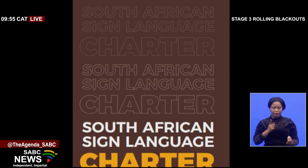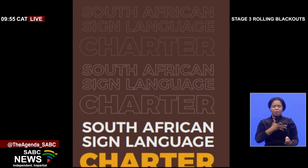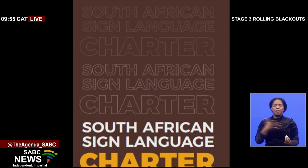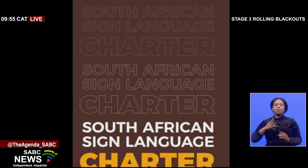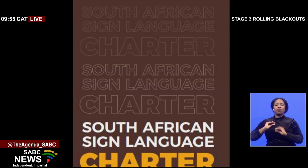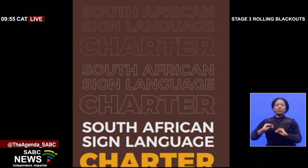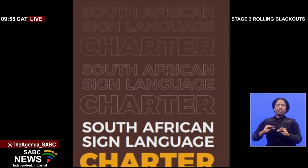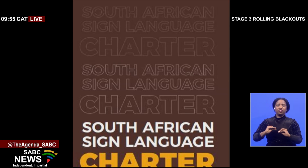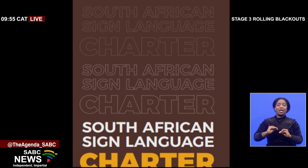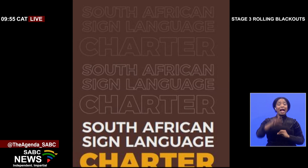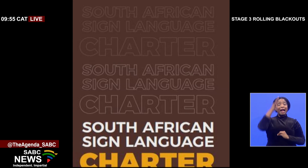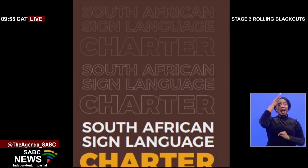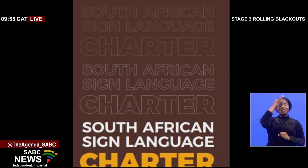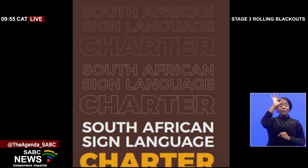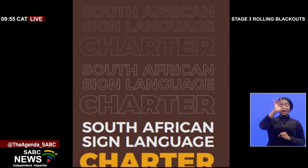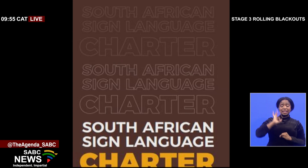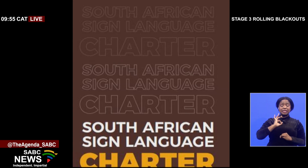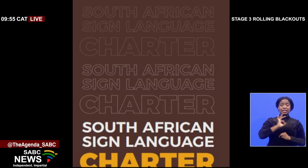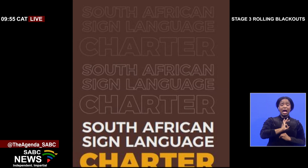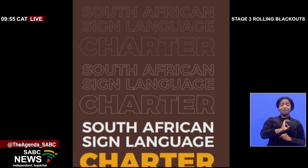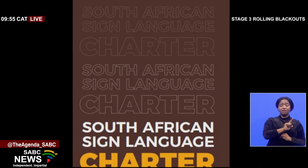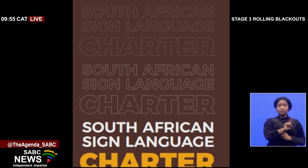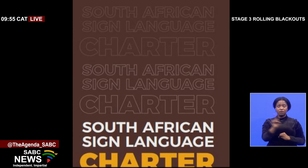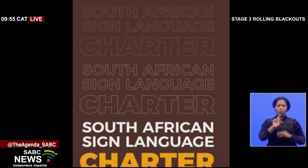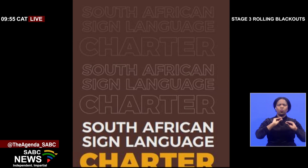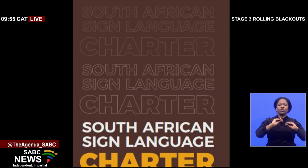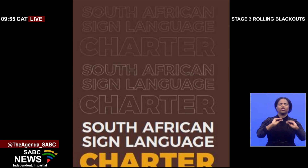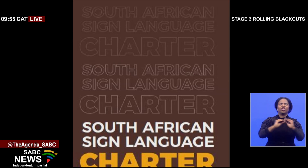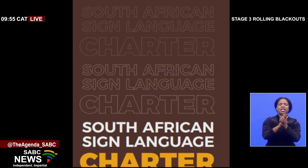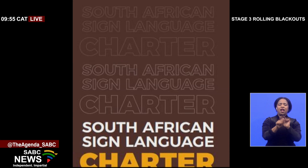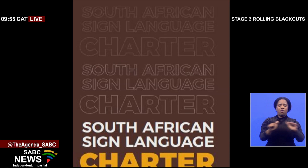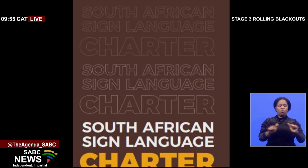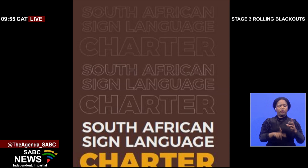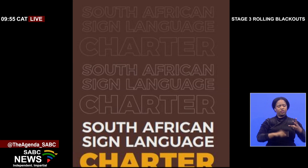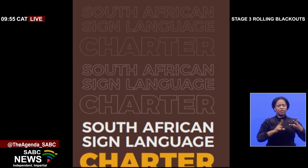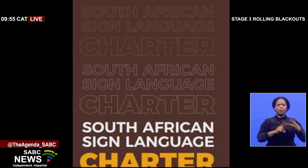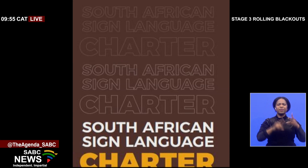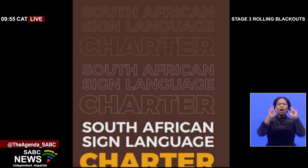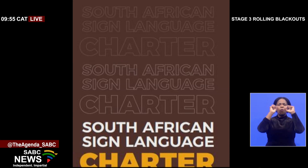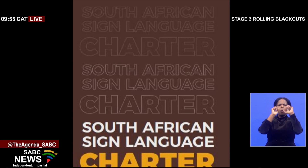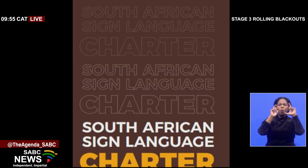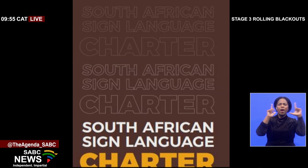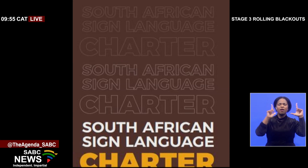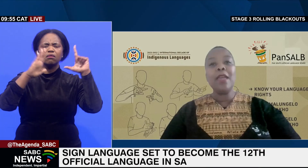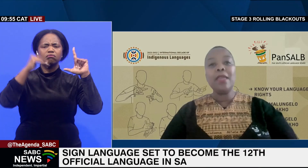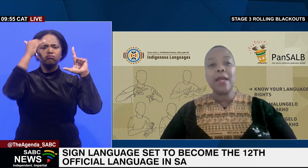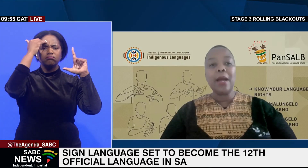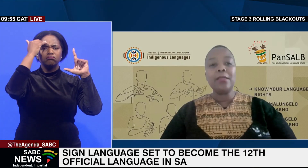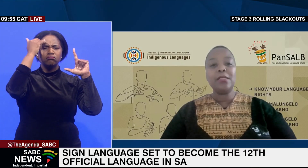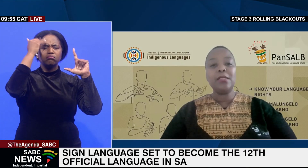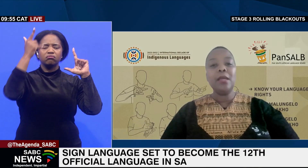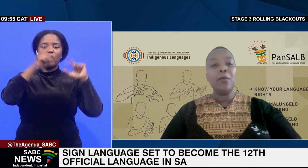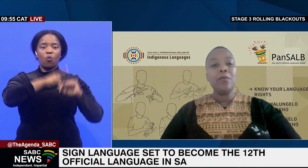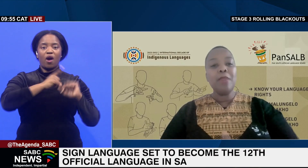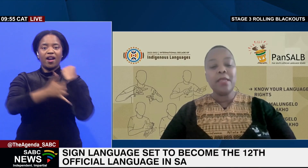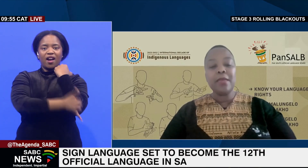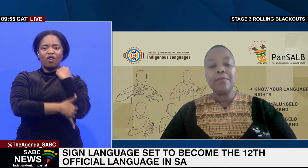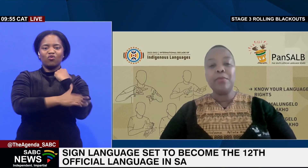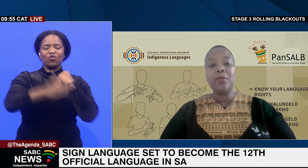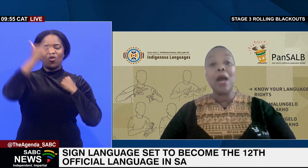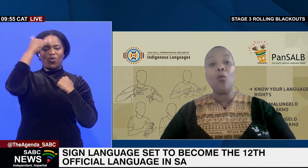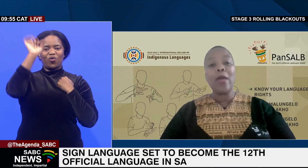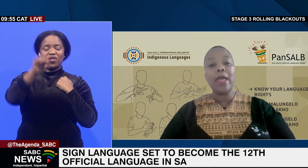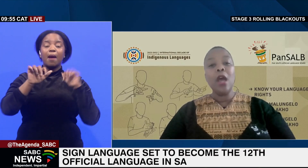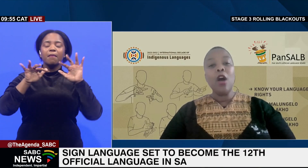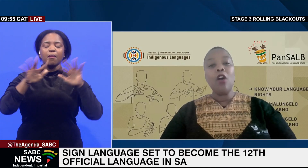the government departments. And what we also do, we do awareness campaigns so that we make the country, we make the